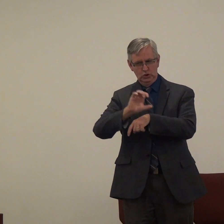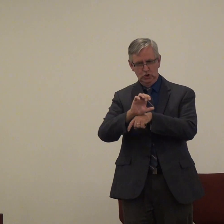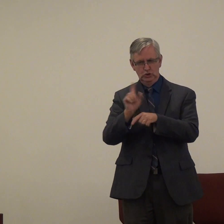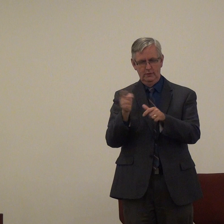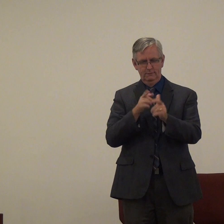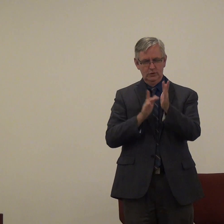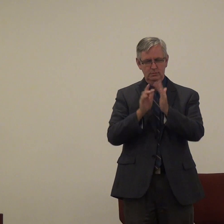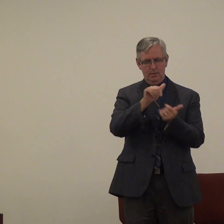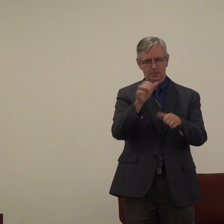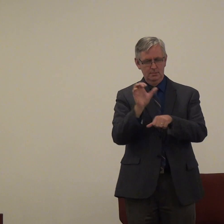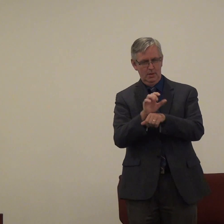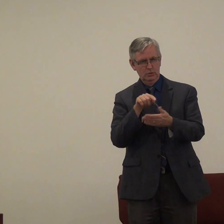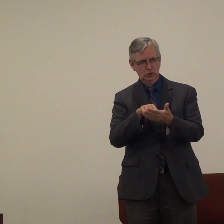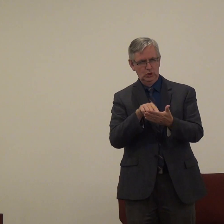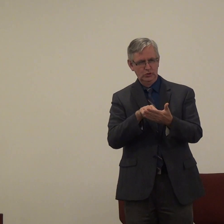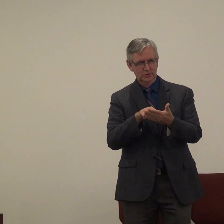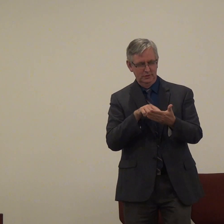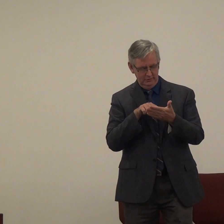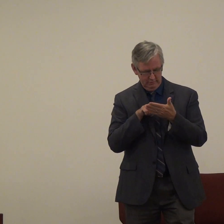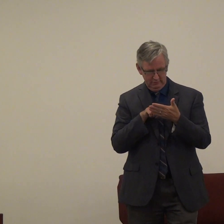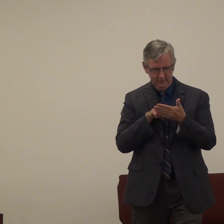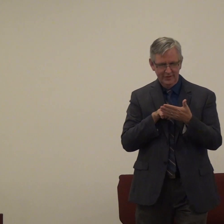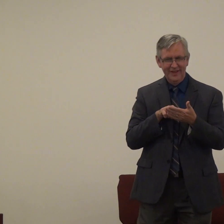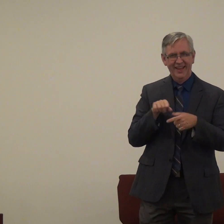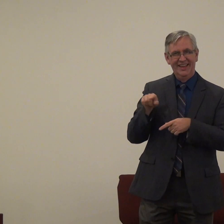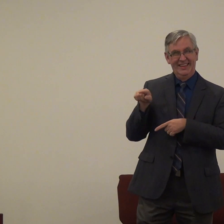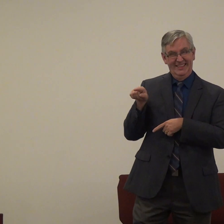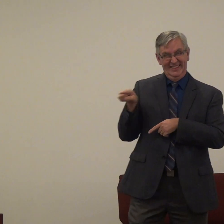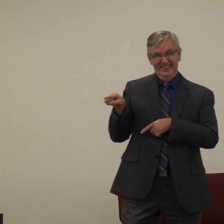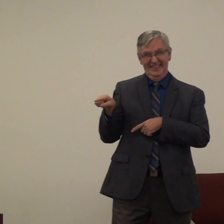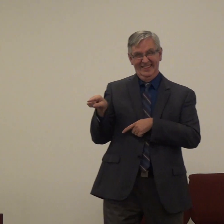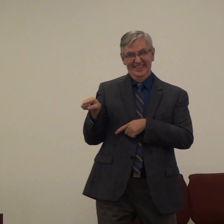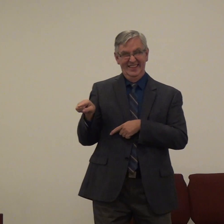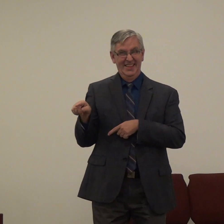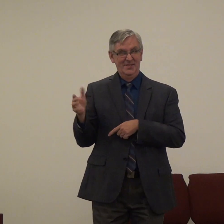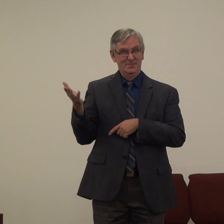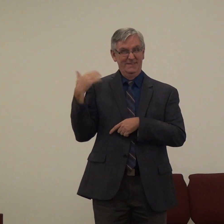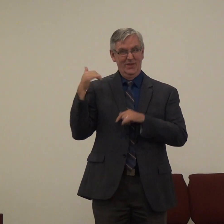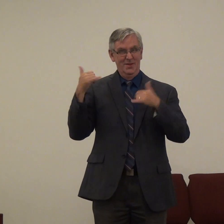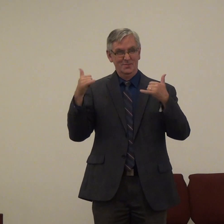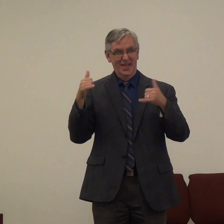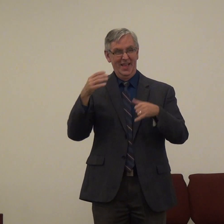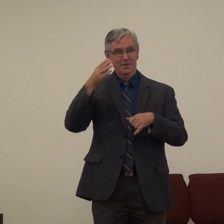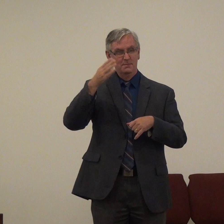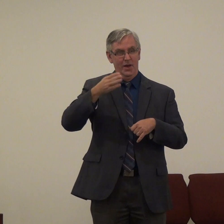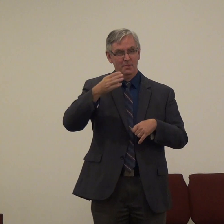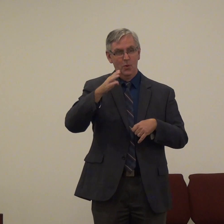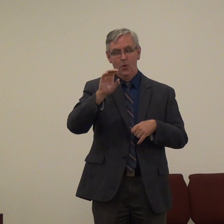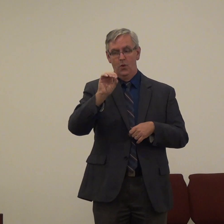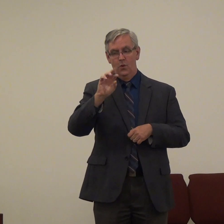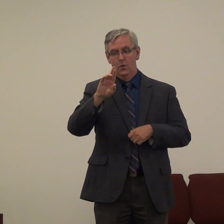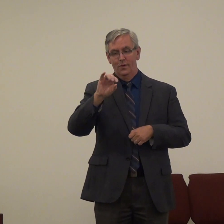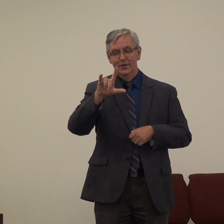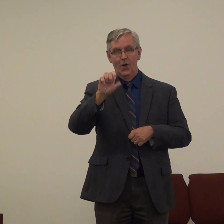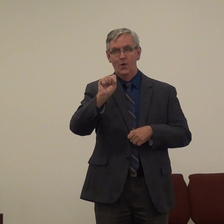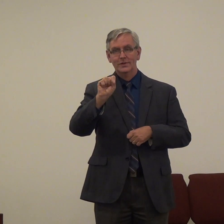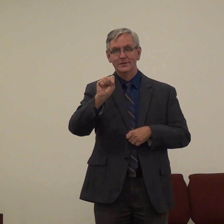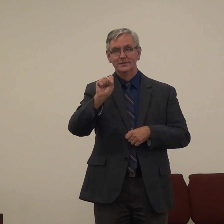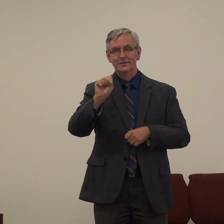York. I went to National Technical Institute for the Deaf there, and I also went to North Star Bible Institute. Bobby Bonner was